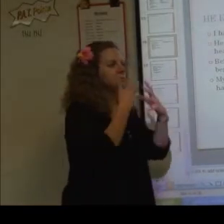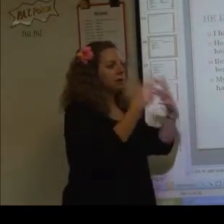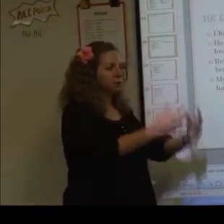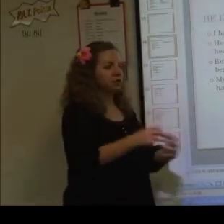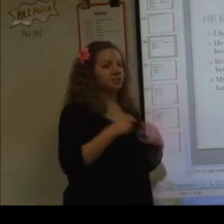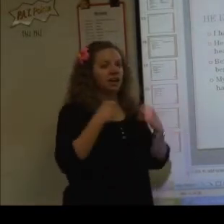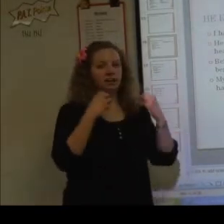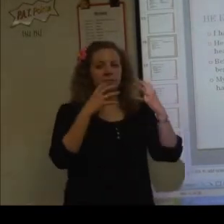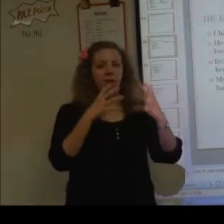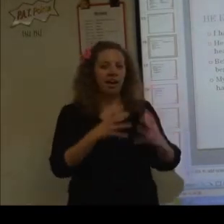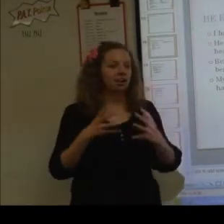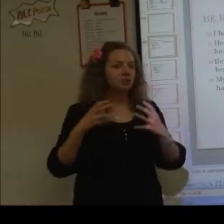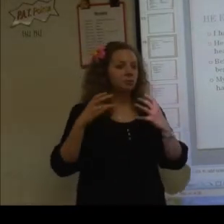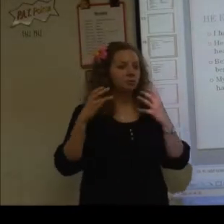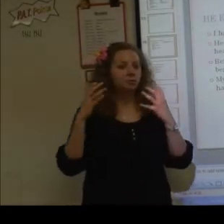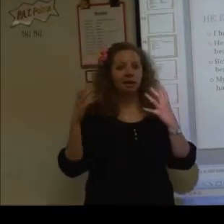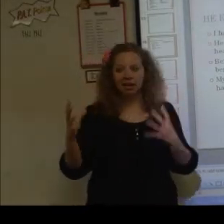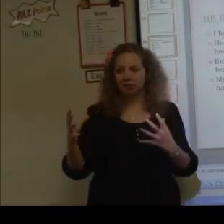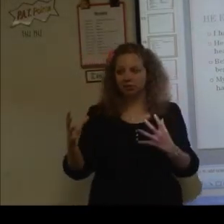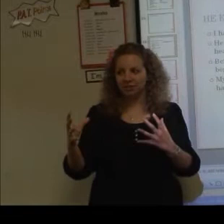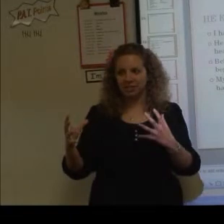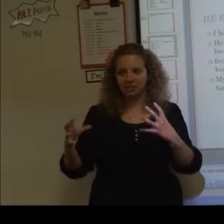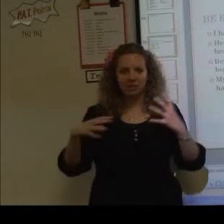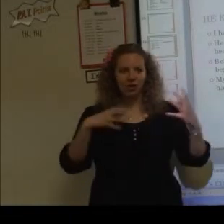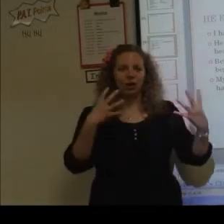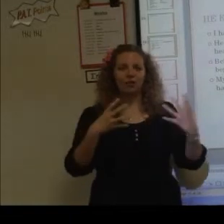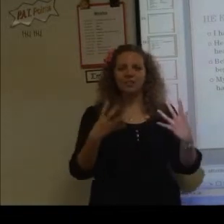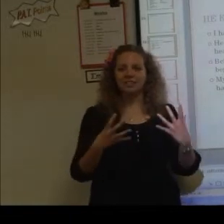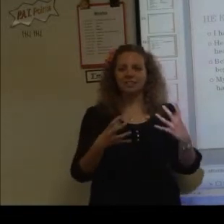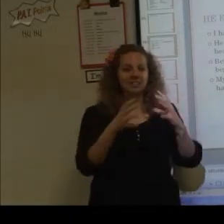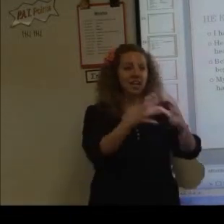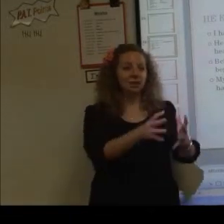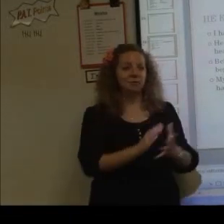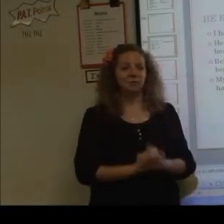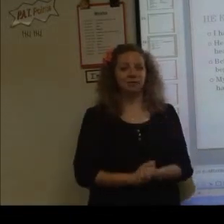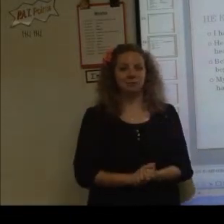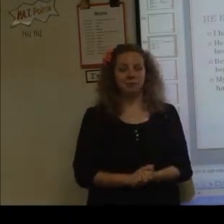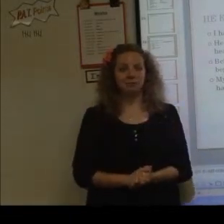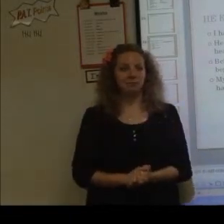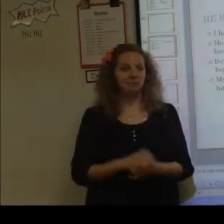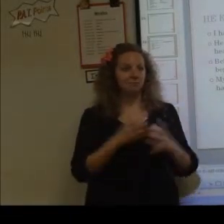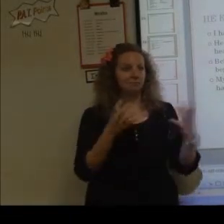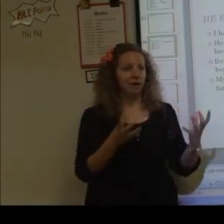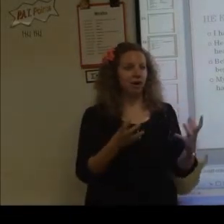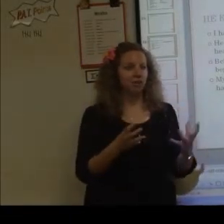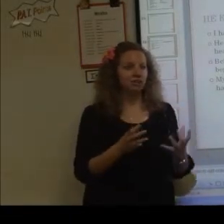my personality, my attributes, my characteristics, all these things. That could be what it's meant by heart.